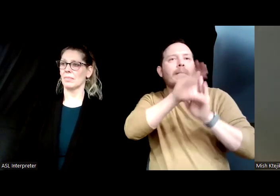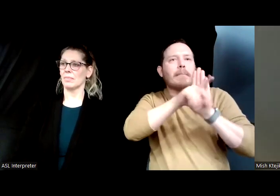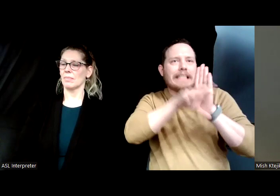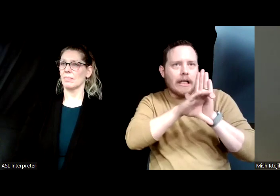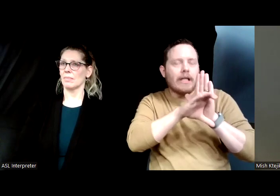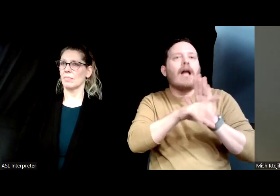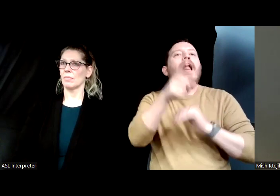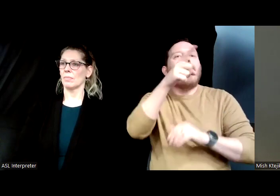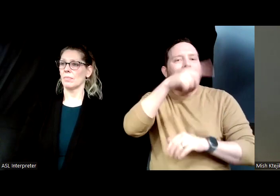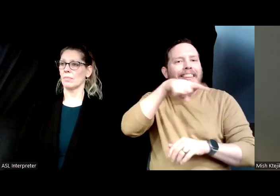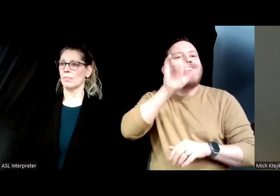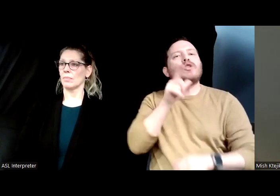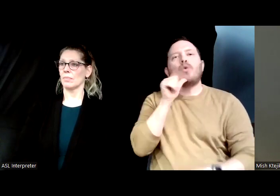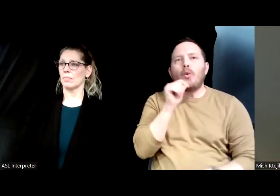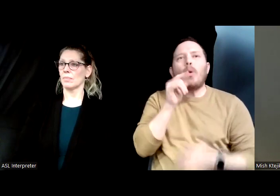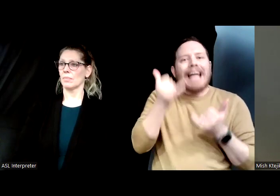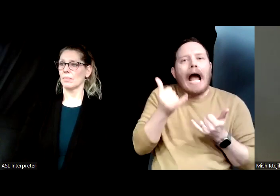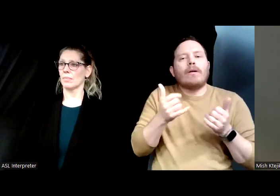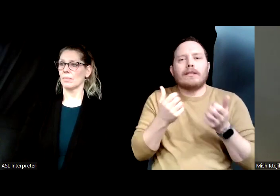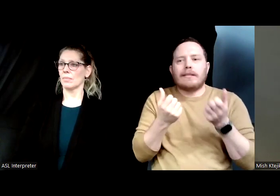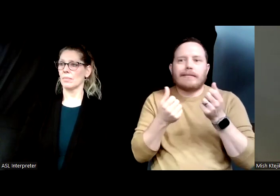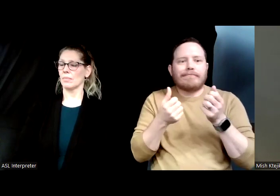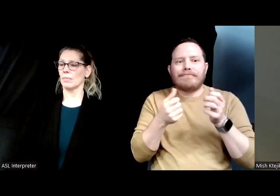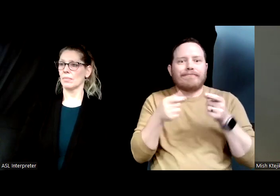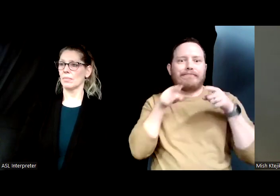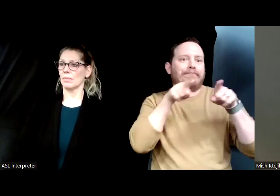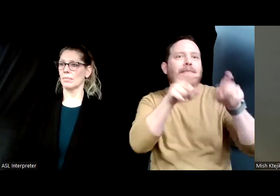They have their own code of ethics and their own